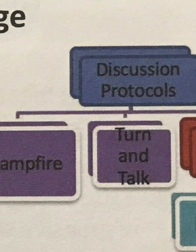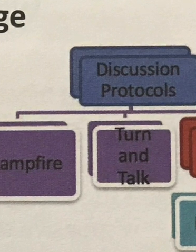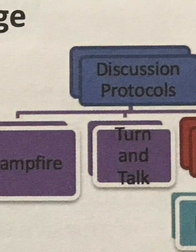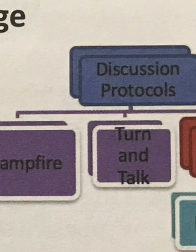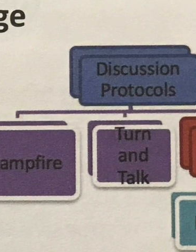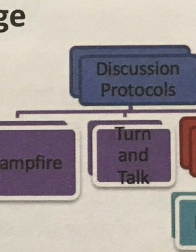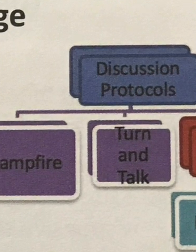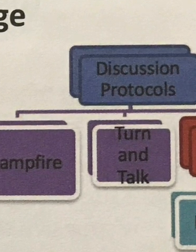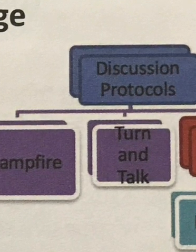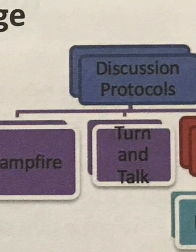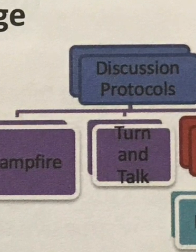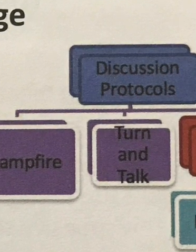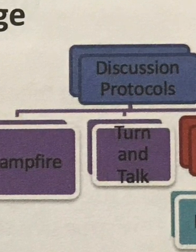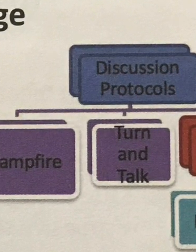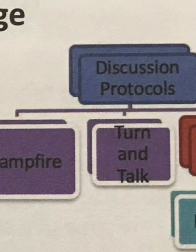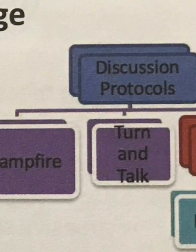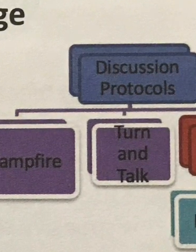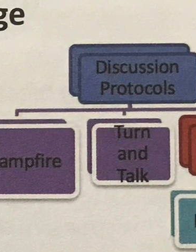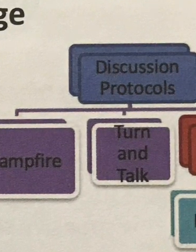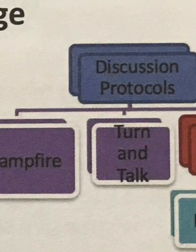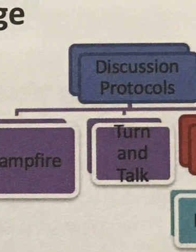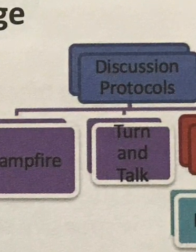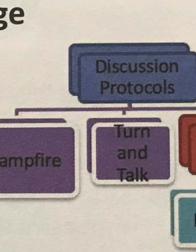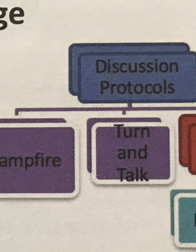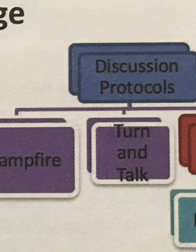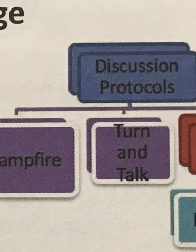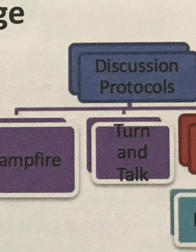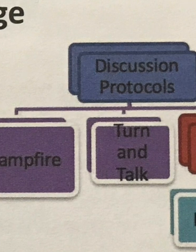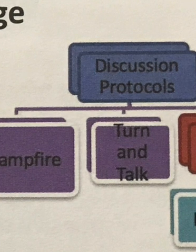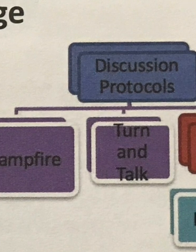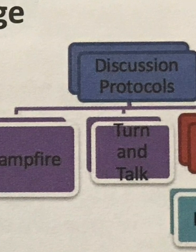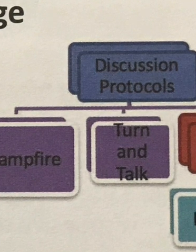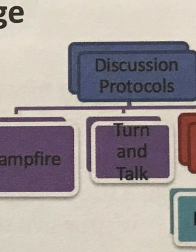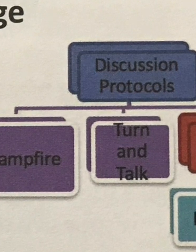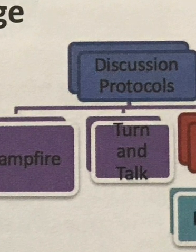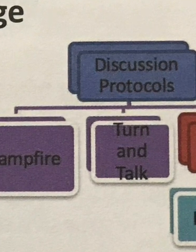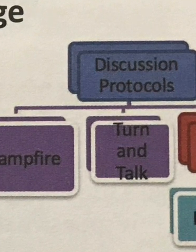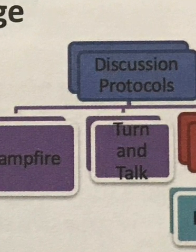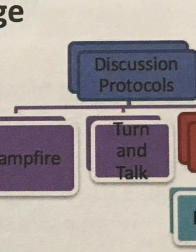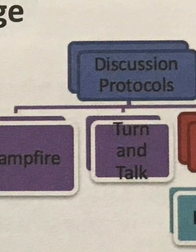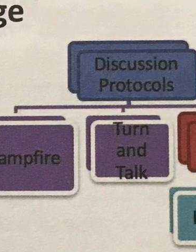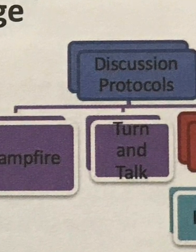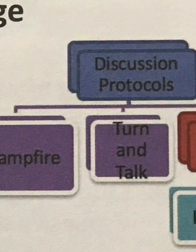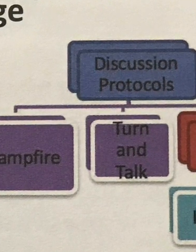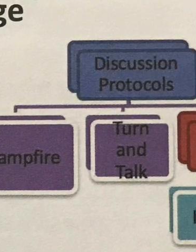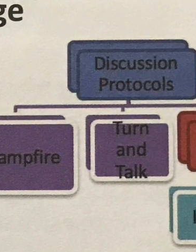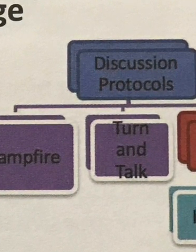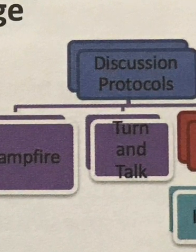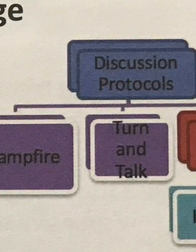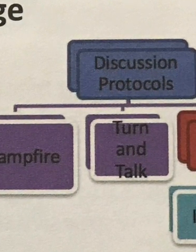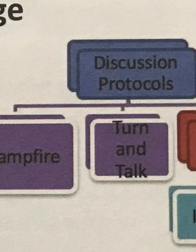do the activity on top, you are validating and affirming that behavior. So if you do a shout out, you are validating and